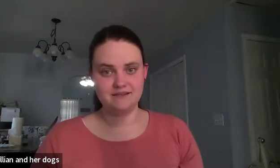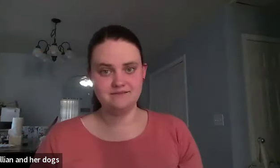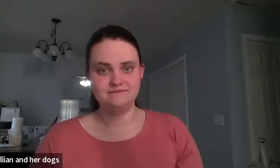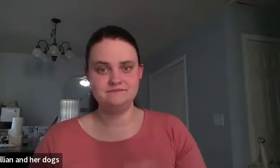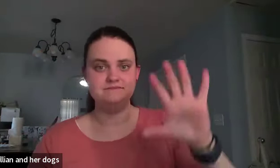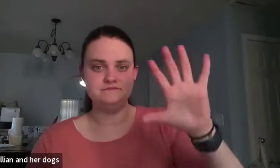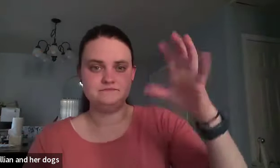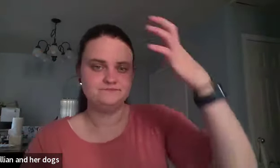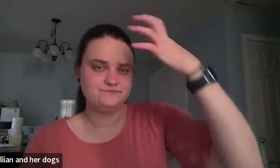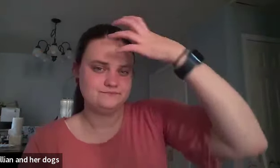Lion.